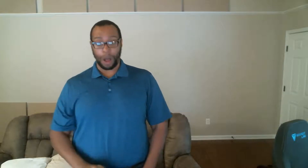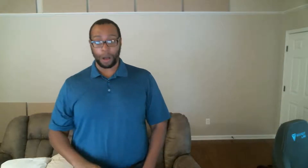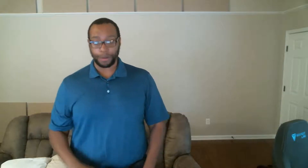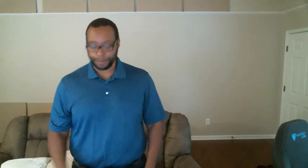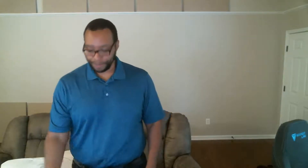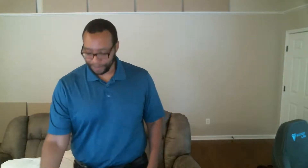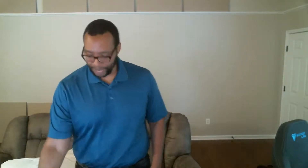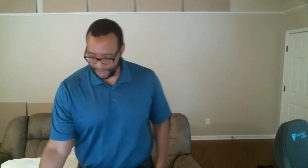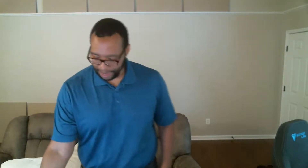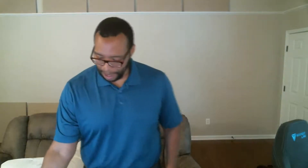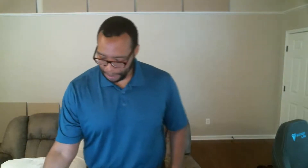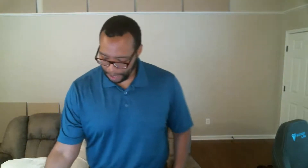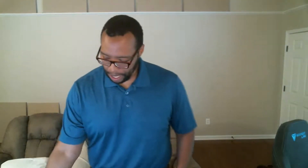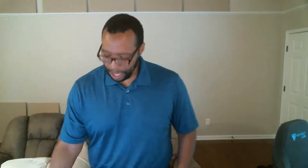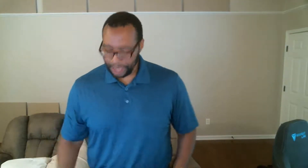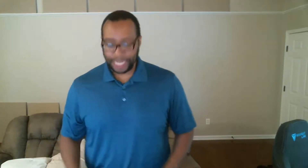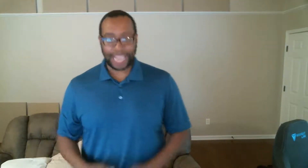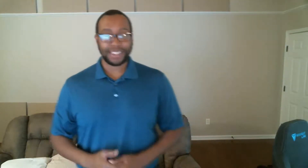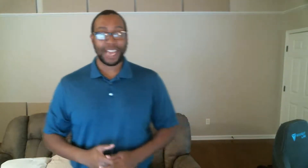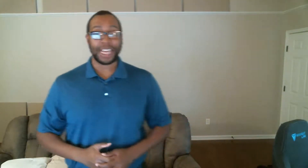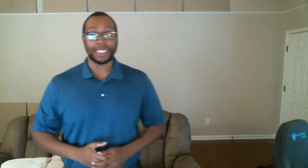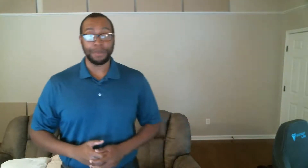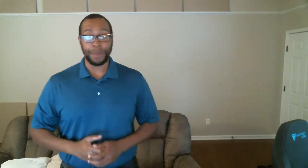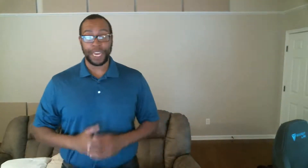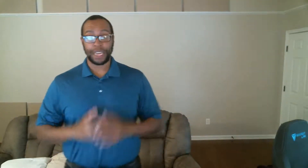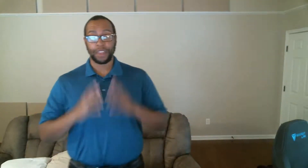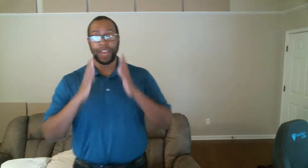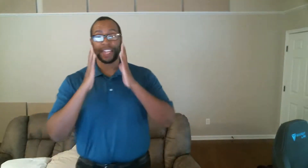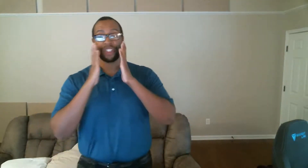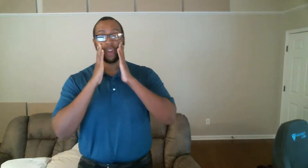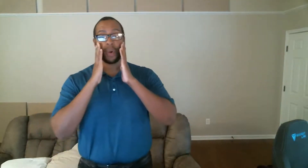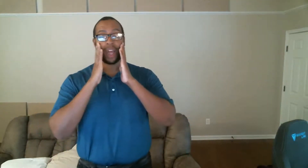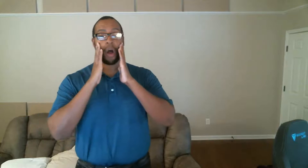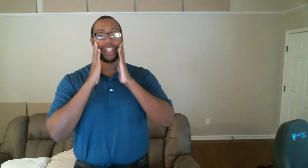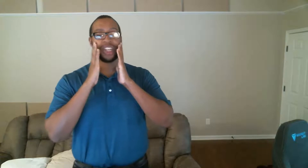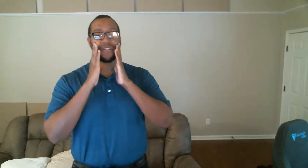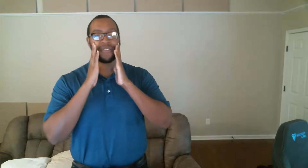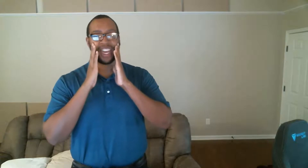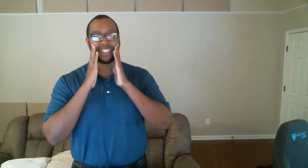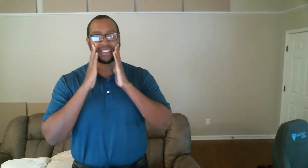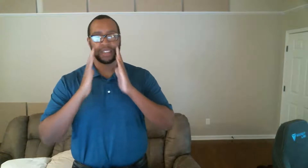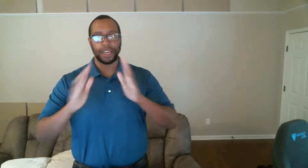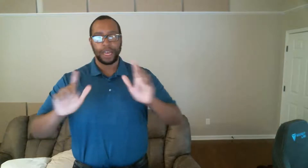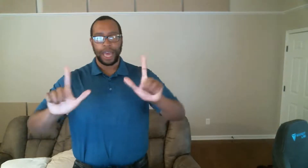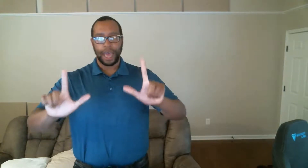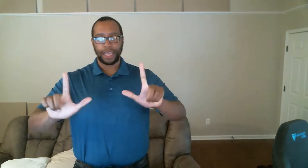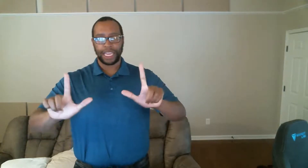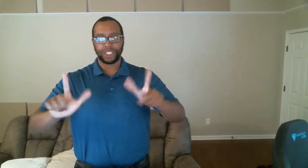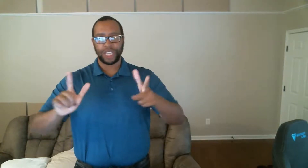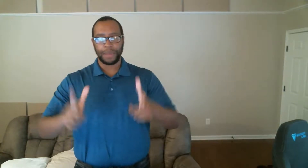Small. Got that? The next sign is big. You got to show it all in your face. L handshake,